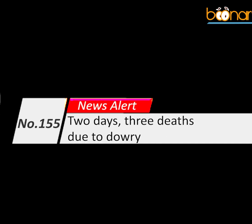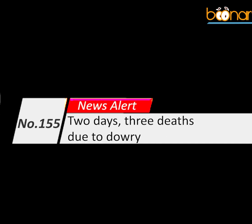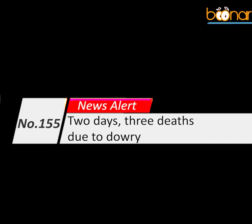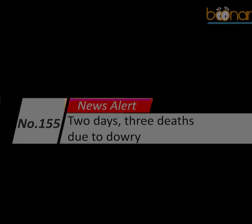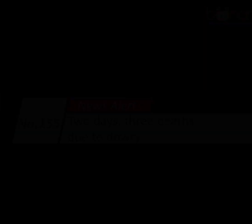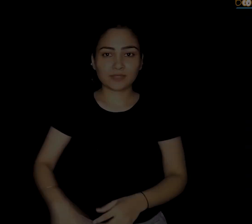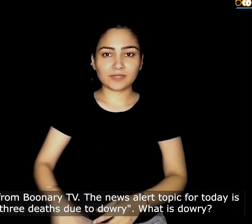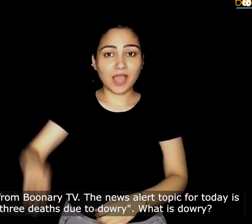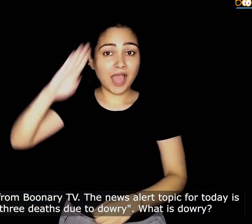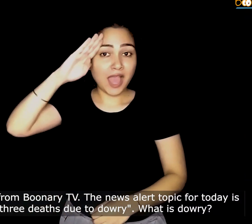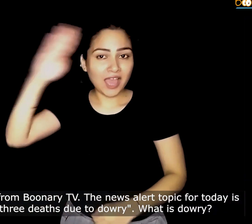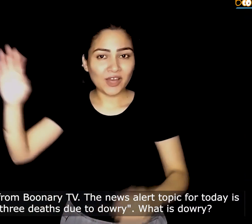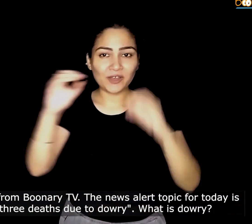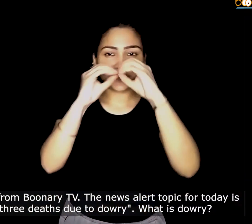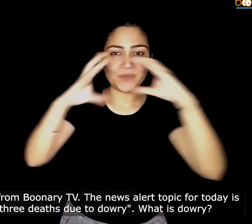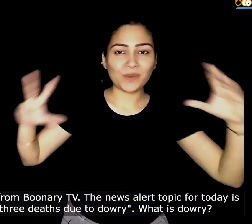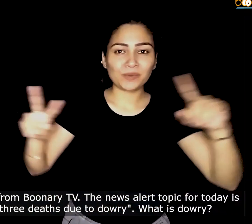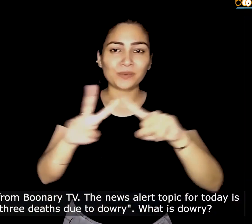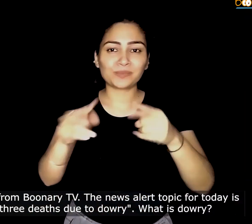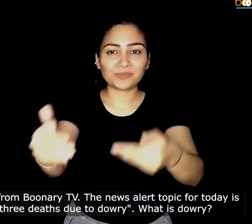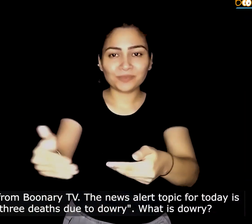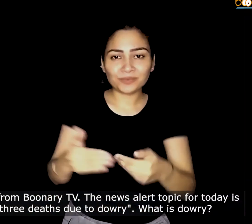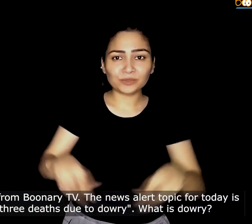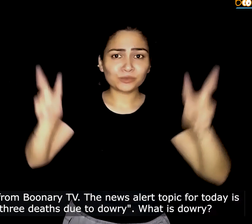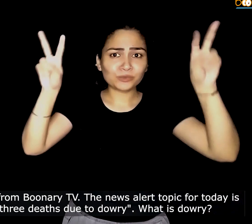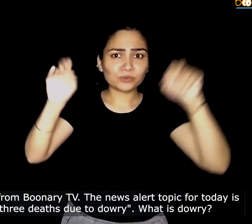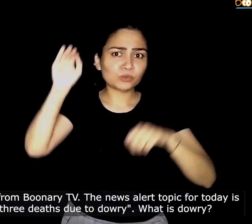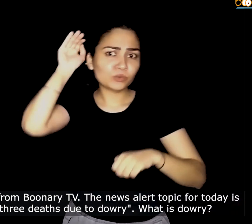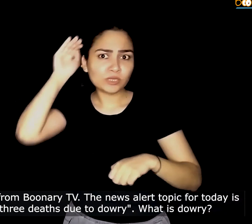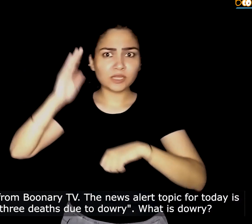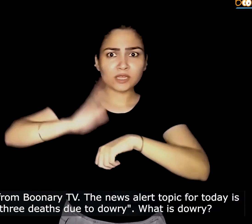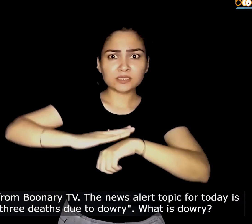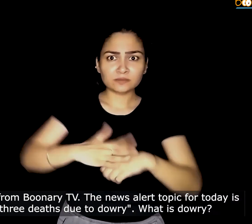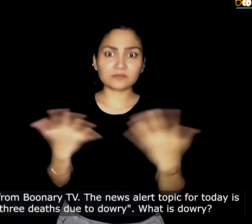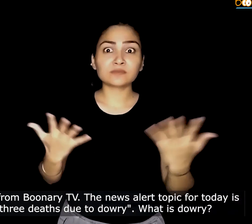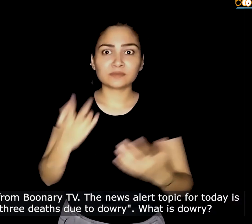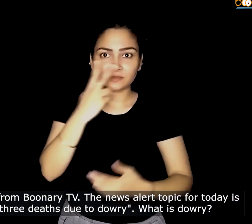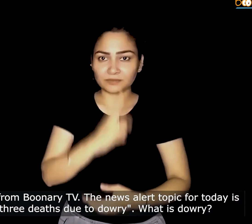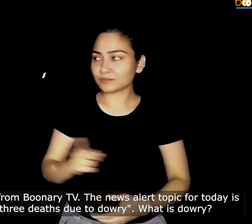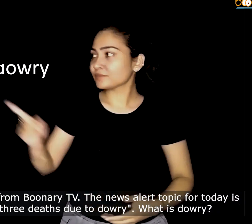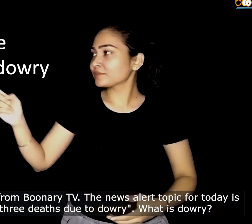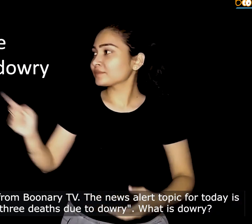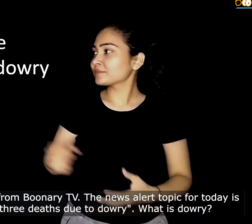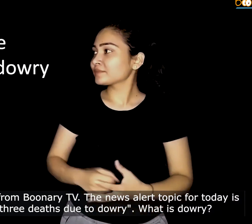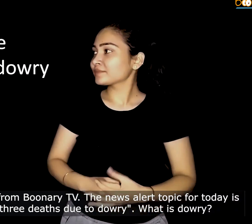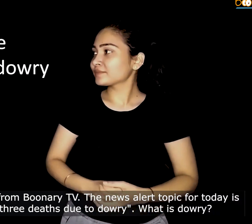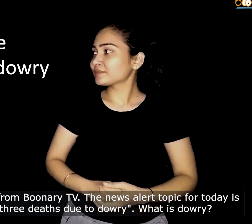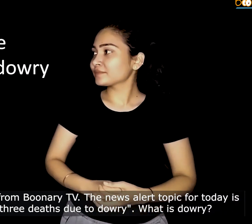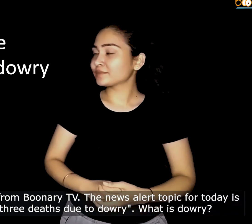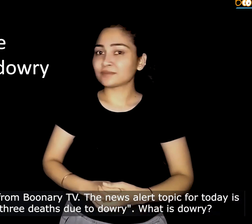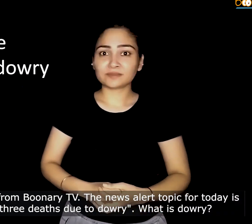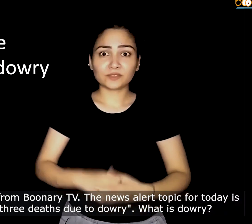hello greetings from boonari tv the news alert topic for today is